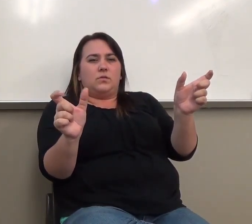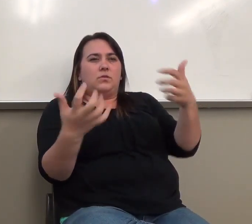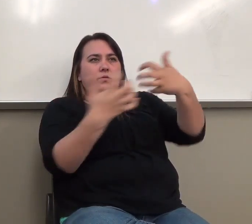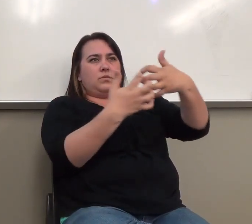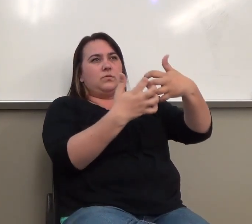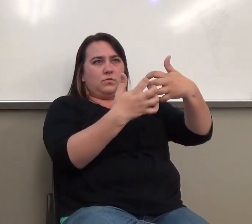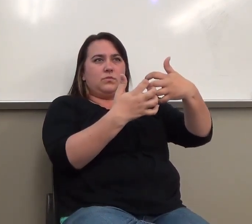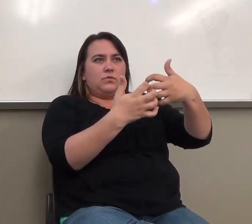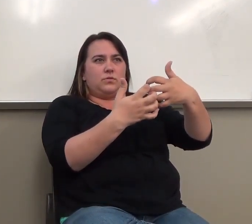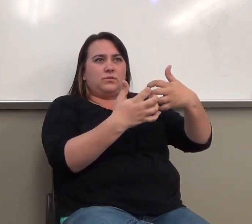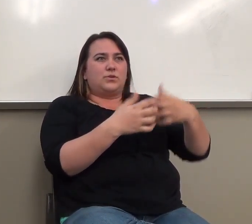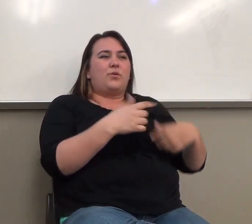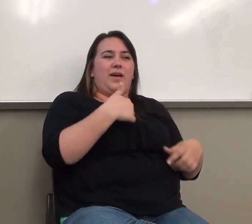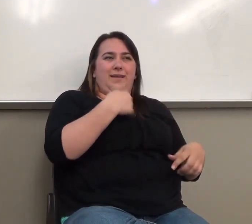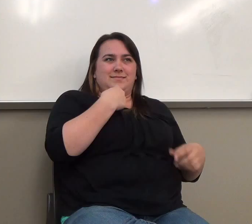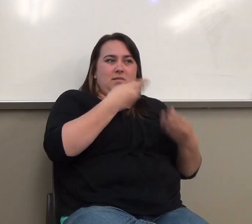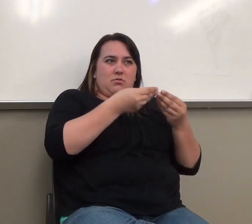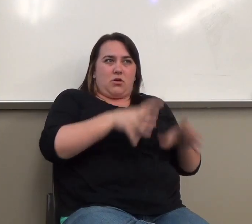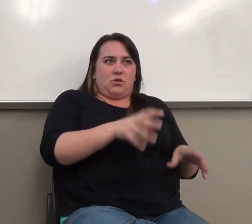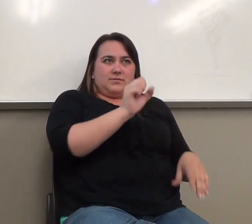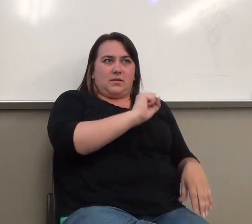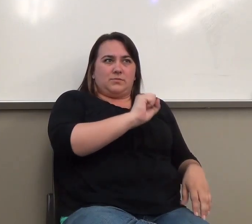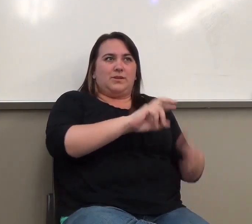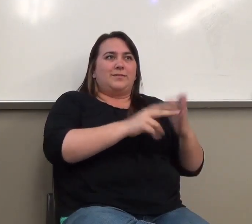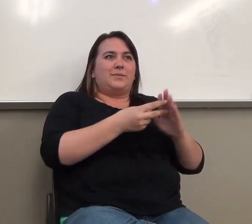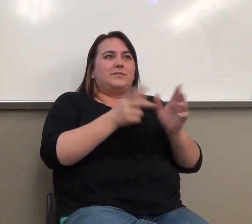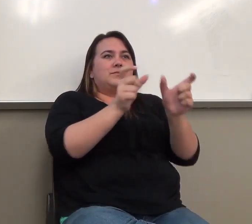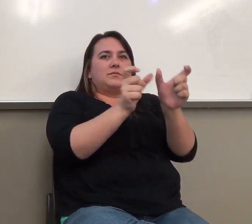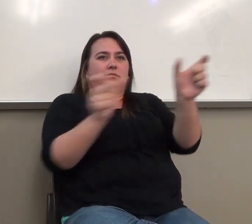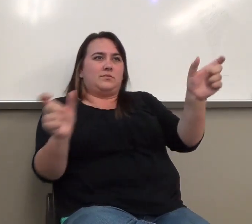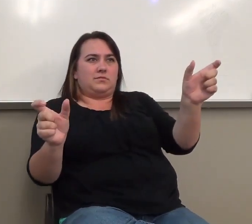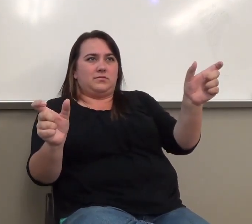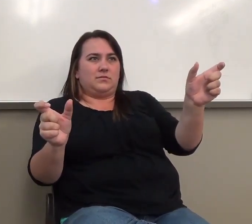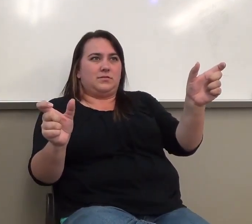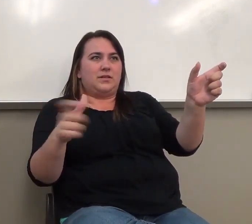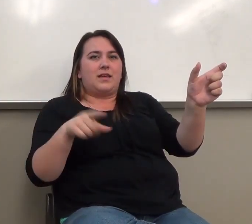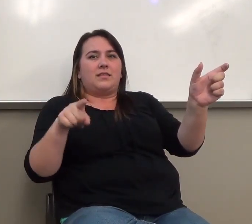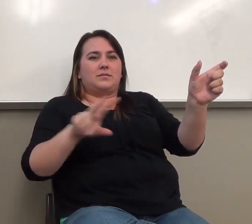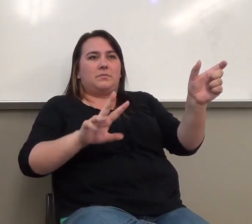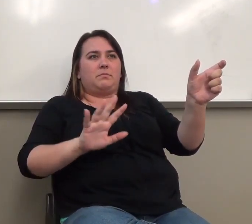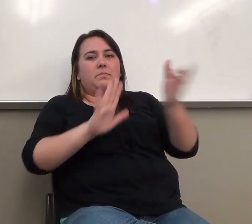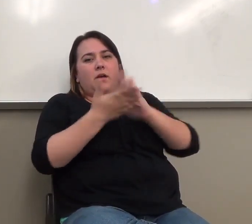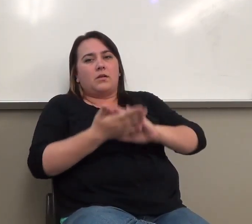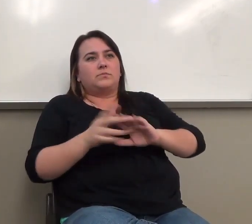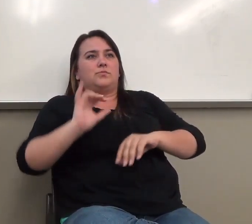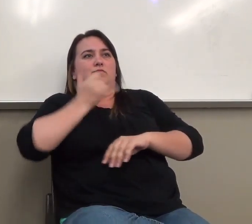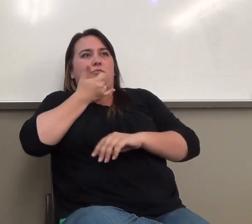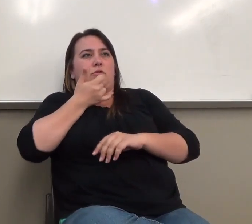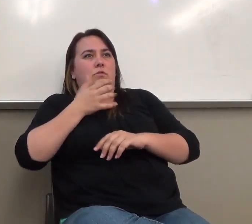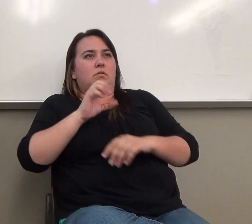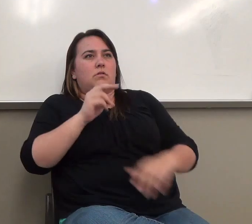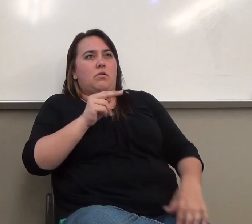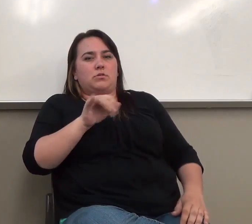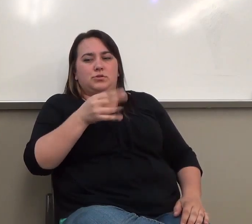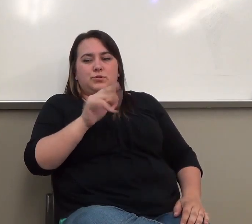going on. Lost subjects means that there's so much stuff between the noun